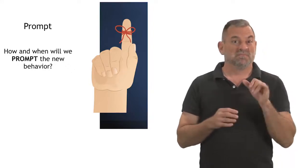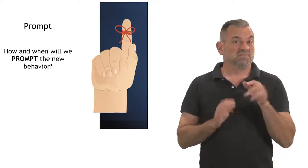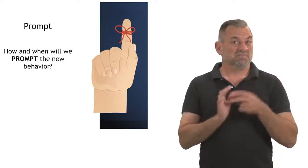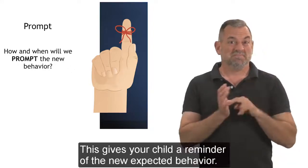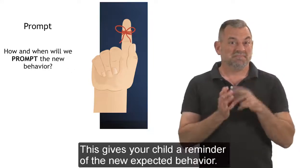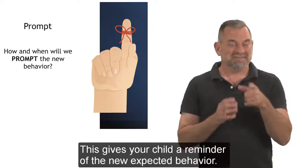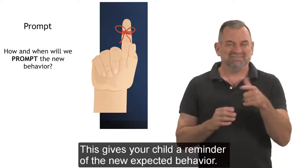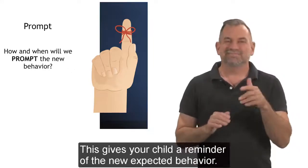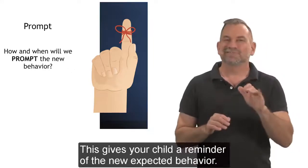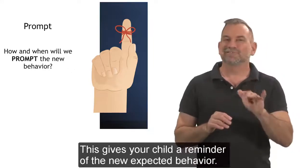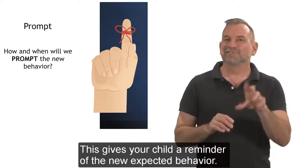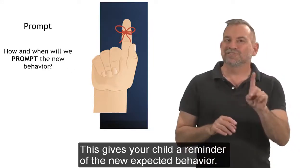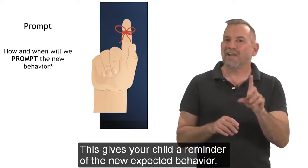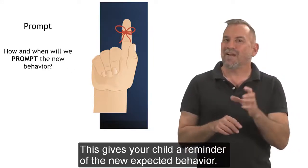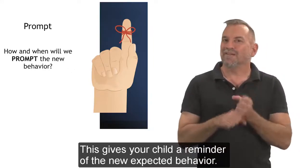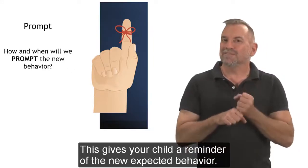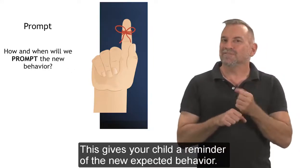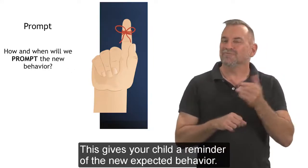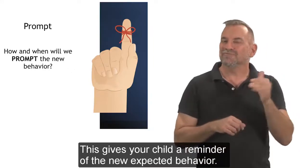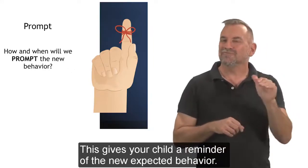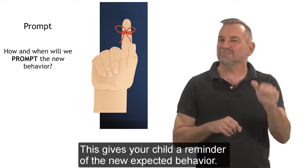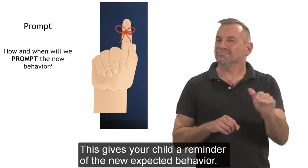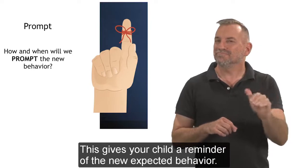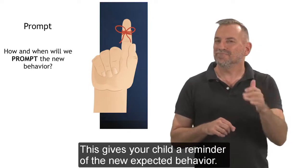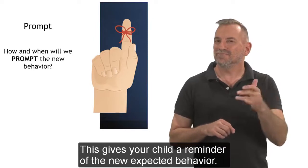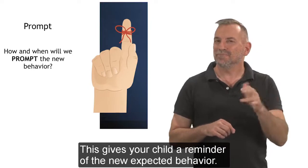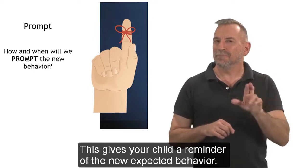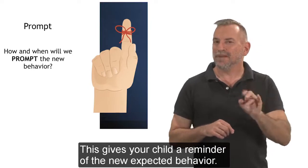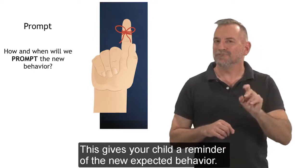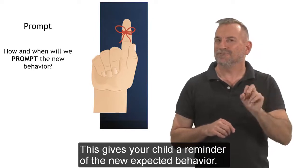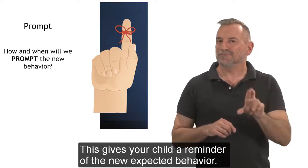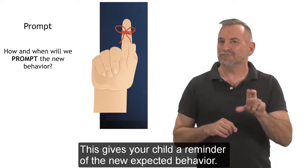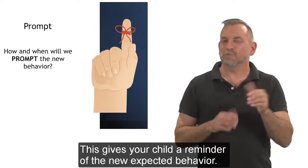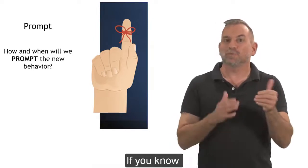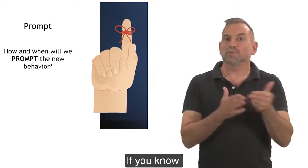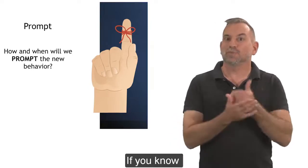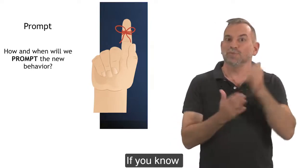This gives your child a reminder of the new expected behavior.